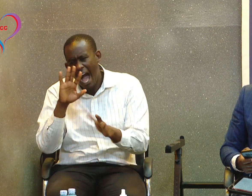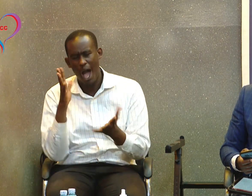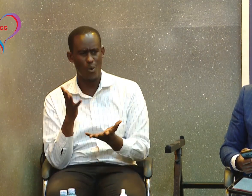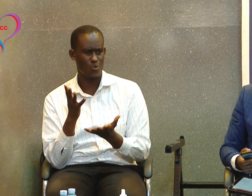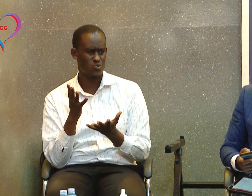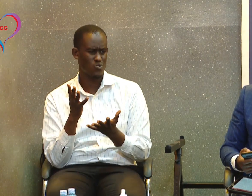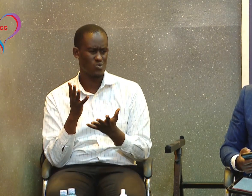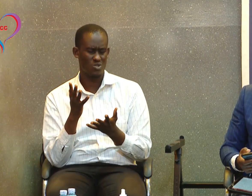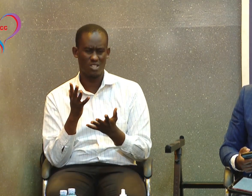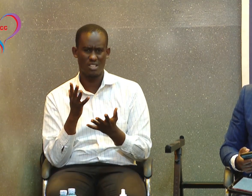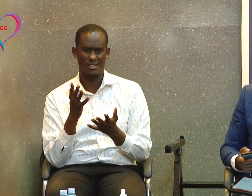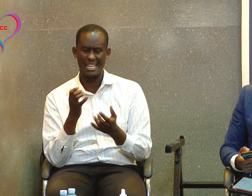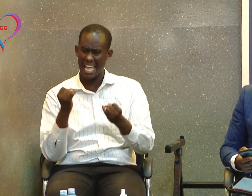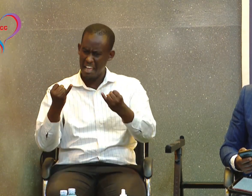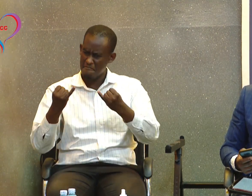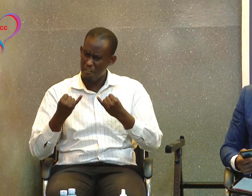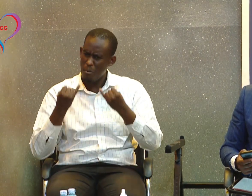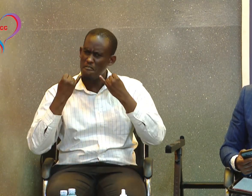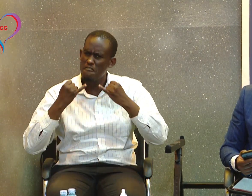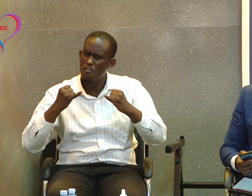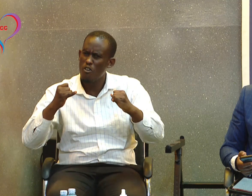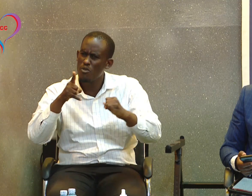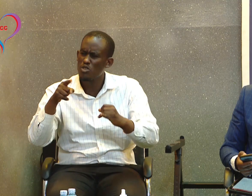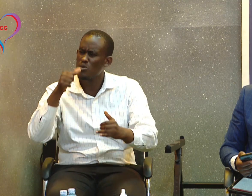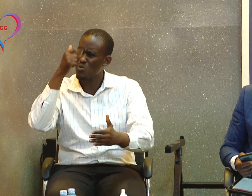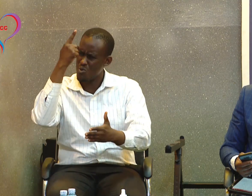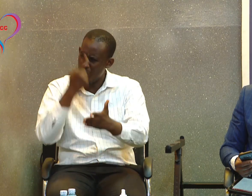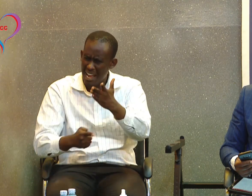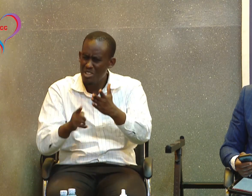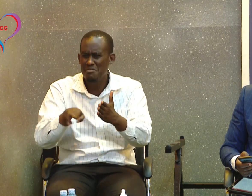And what will inform you that you have failed to do it?